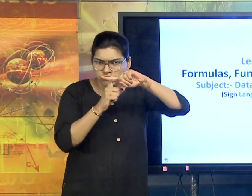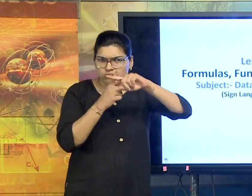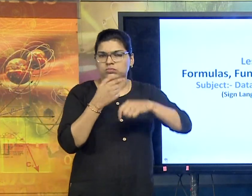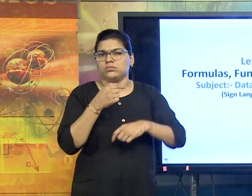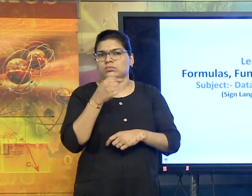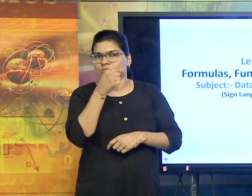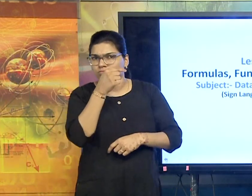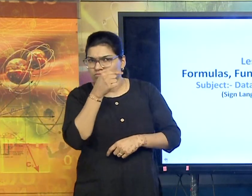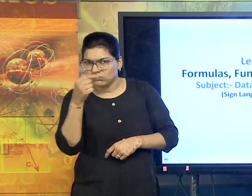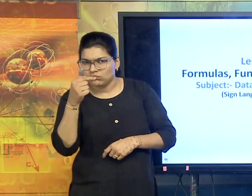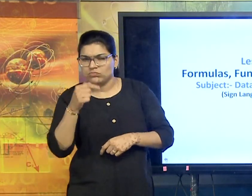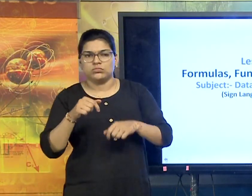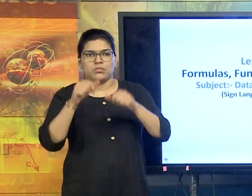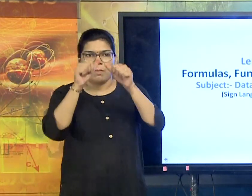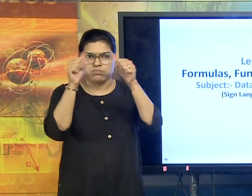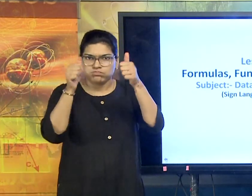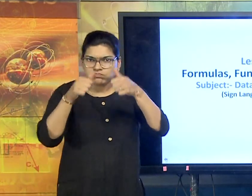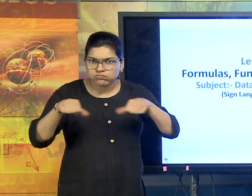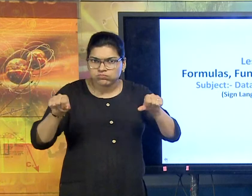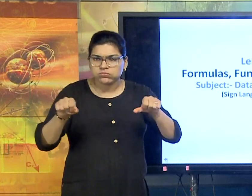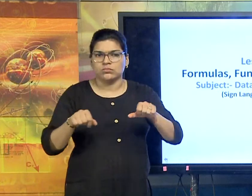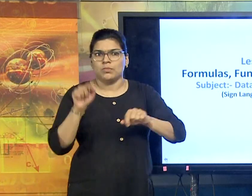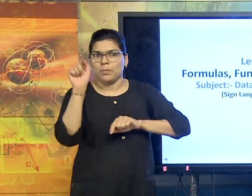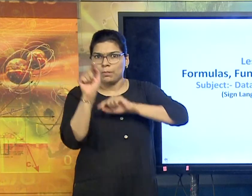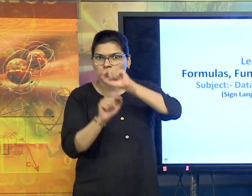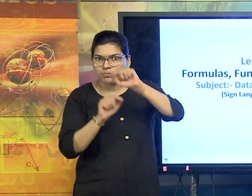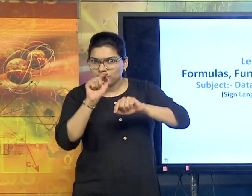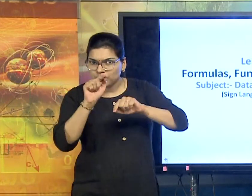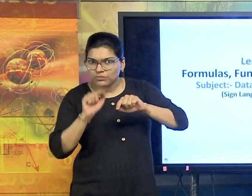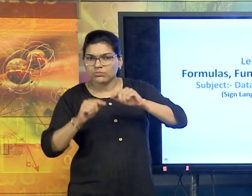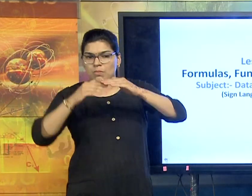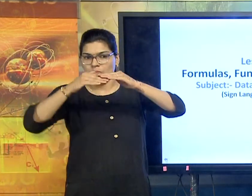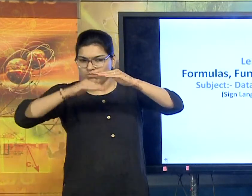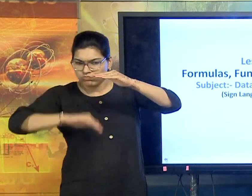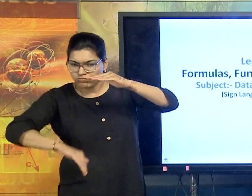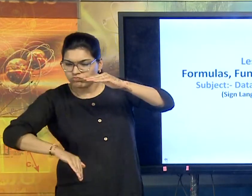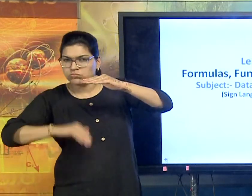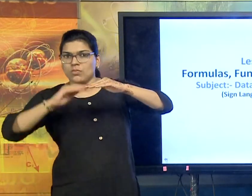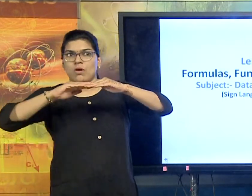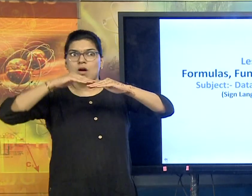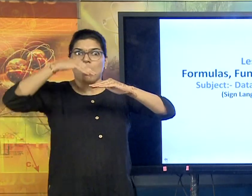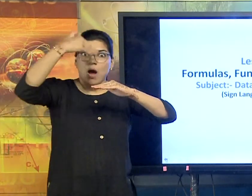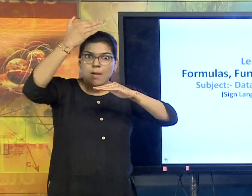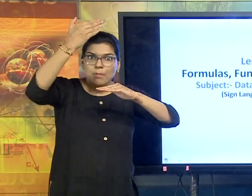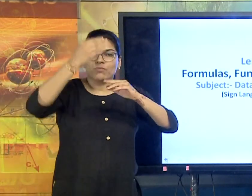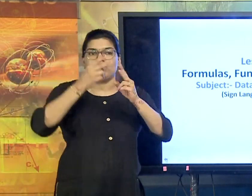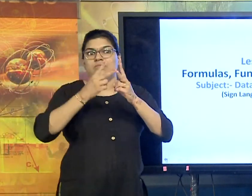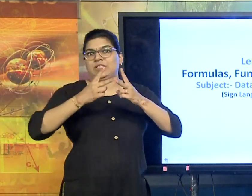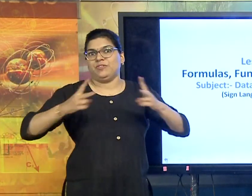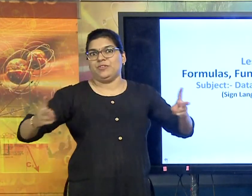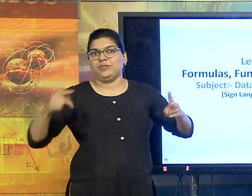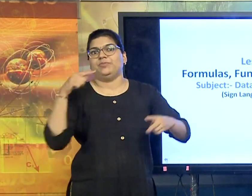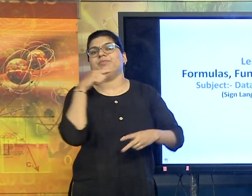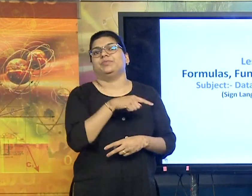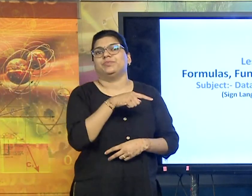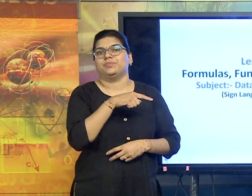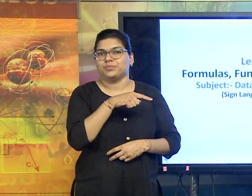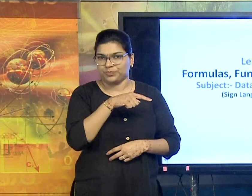This topic talks about different formulas and functions